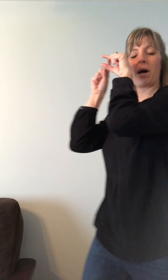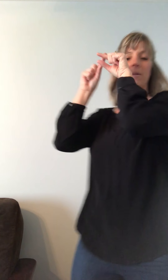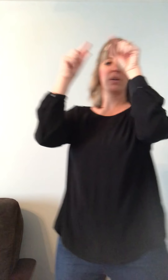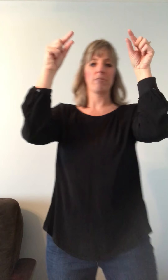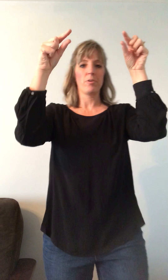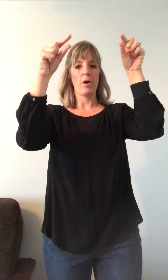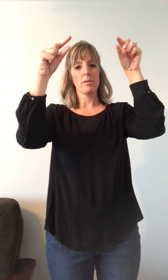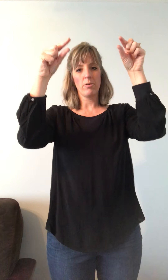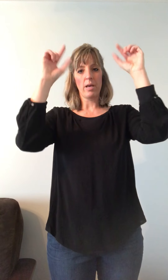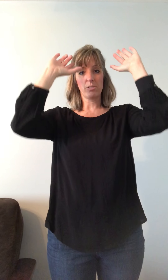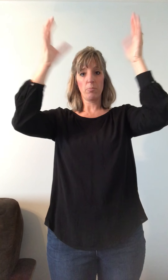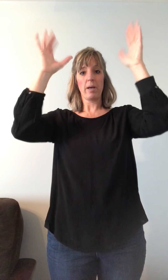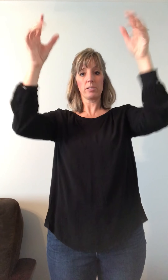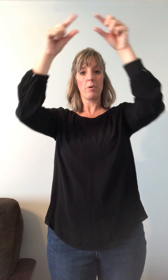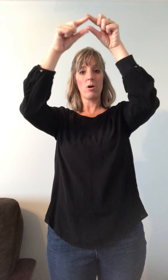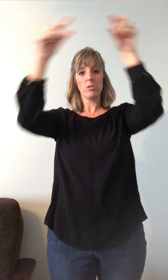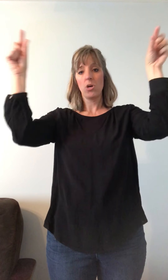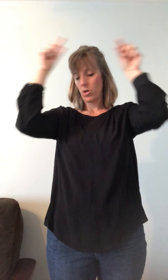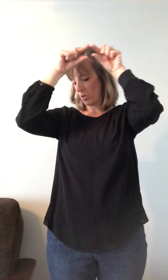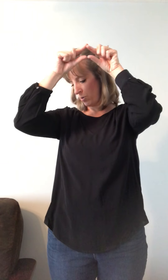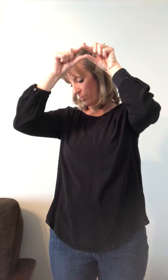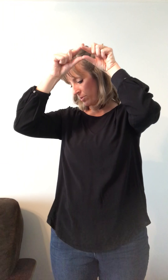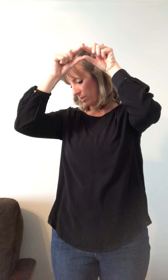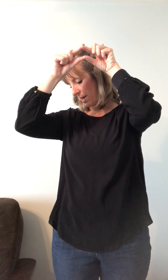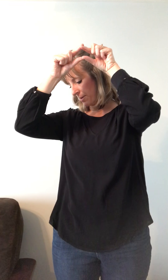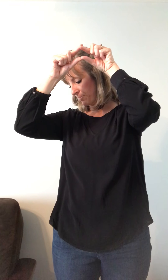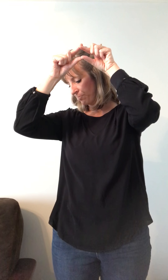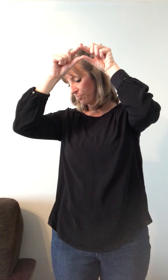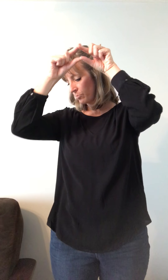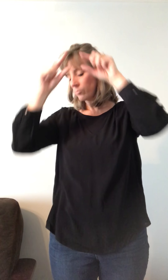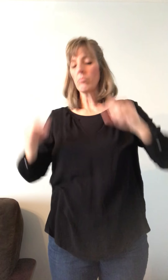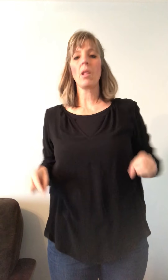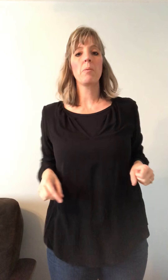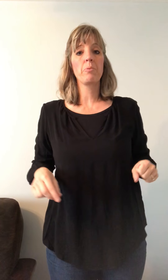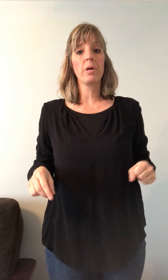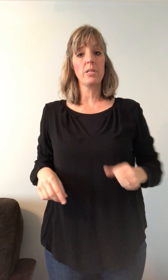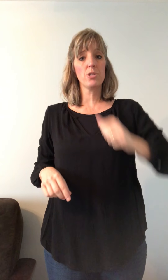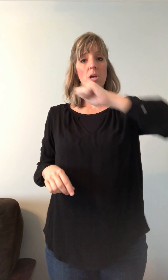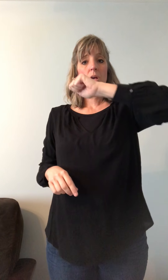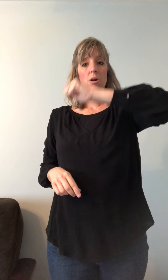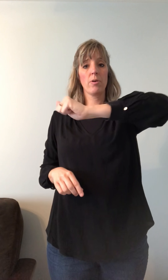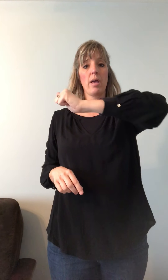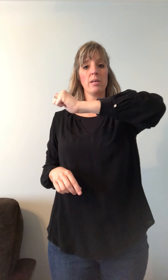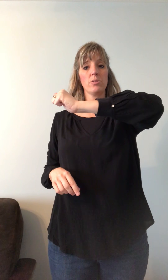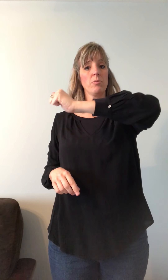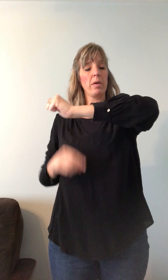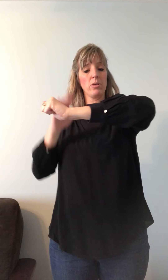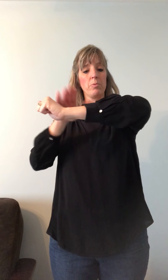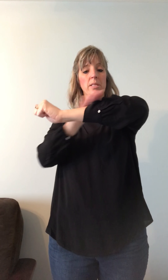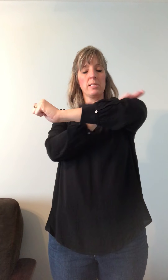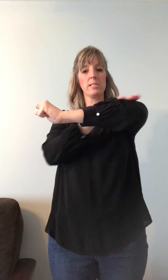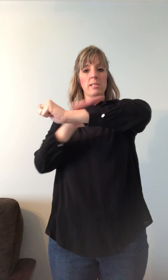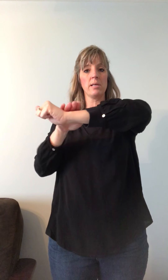behind, whatever you want. Okay, so basketball, hoop, okay? Bridge, okay, so you make your bridge. This is